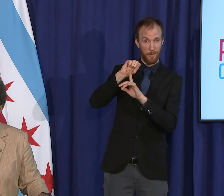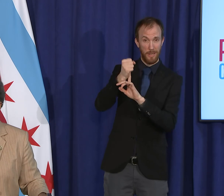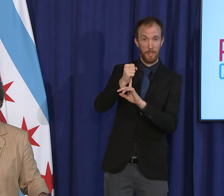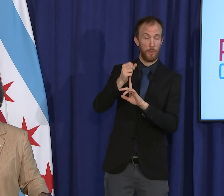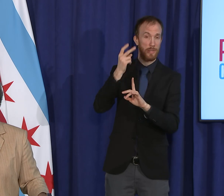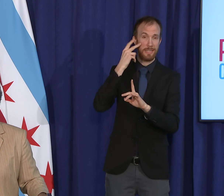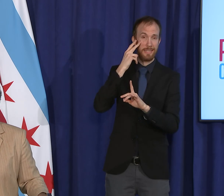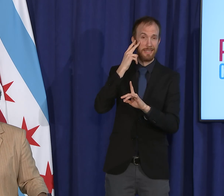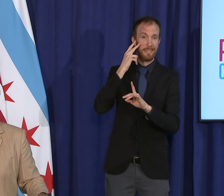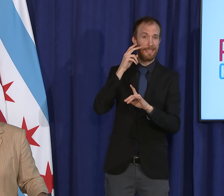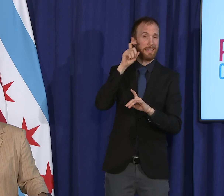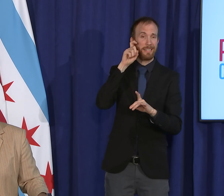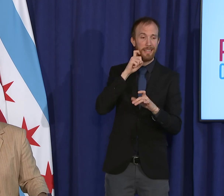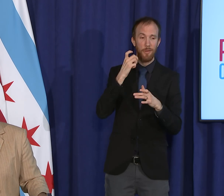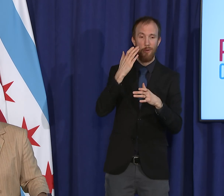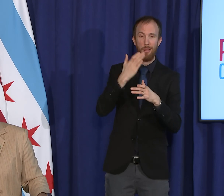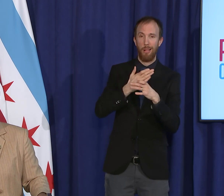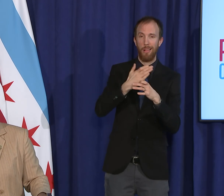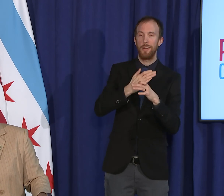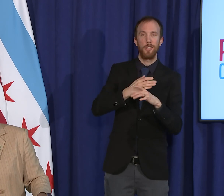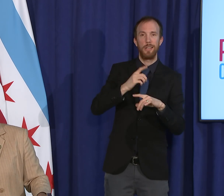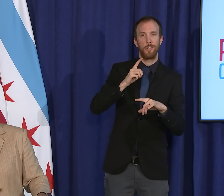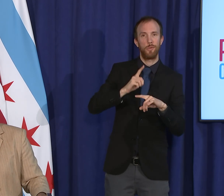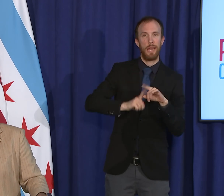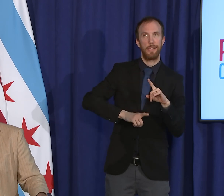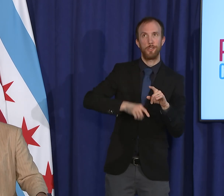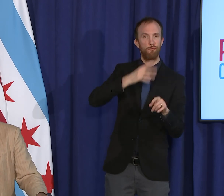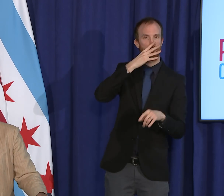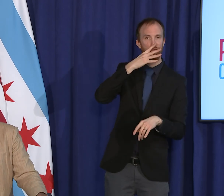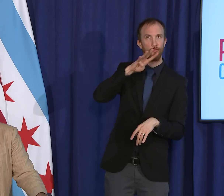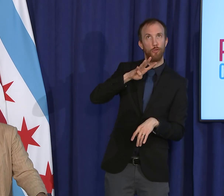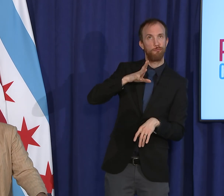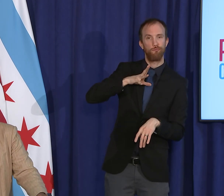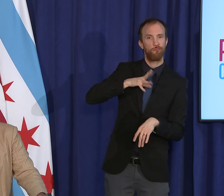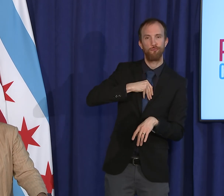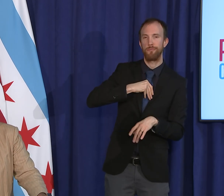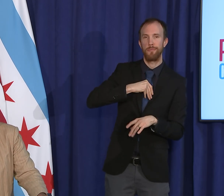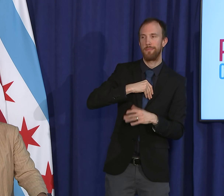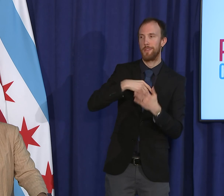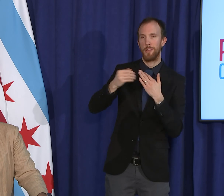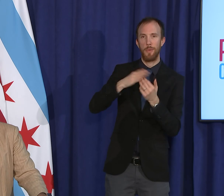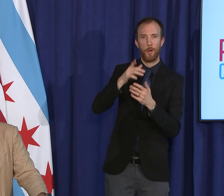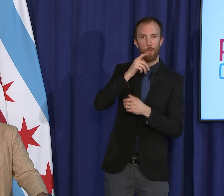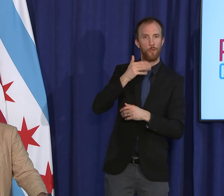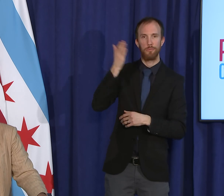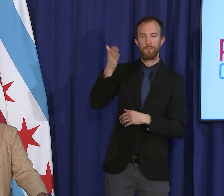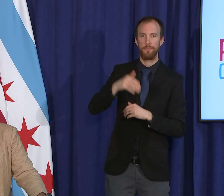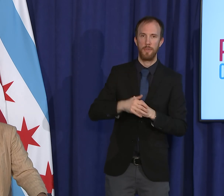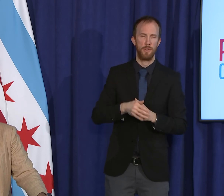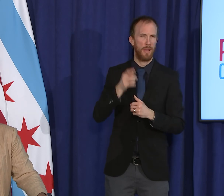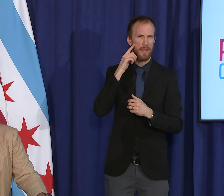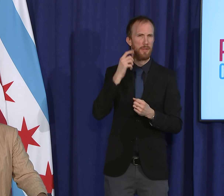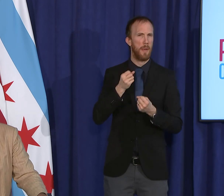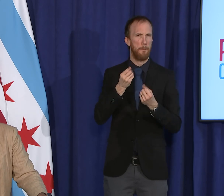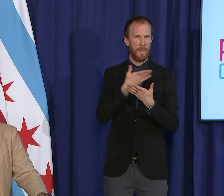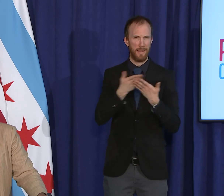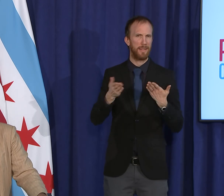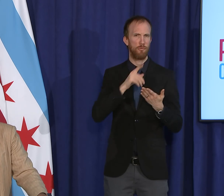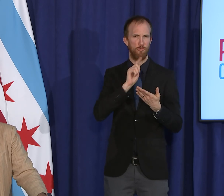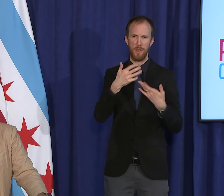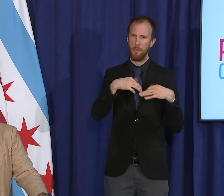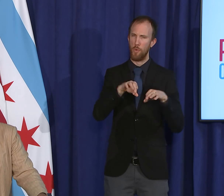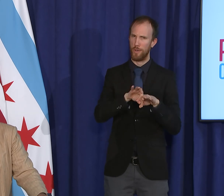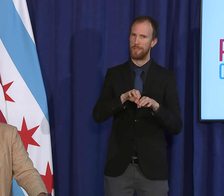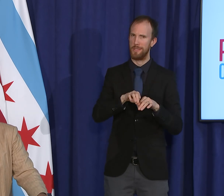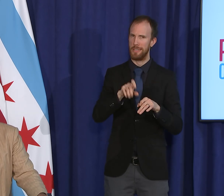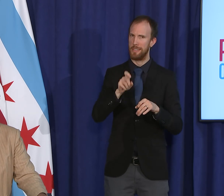by anyone. So there's a lot of questions that I think have to be answered there. The fact that one of the young women immediately made